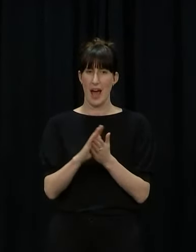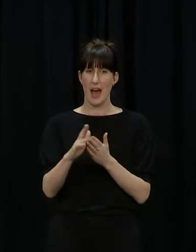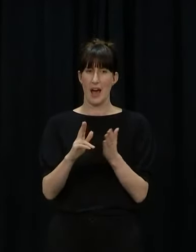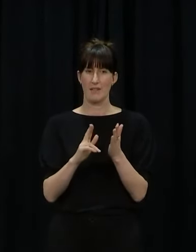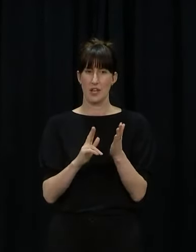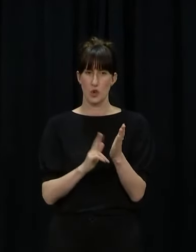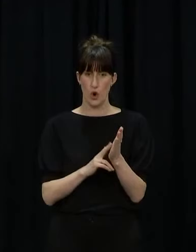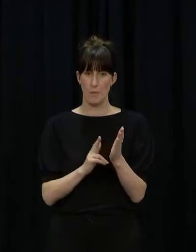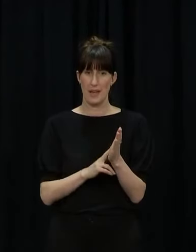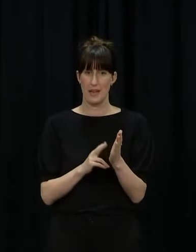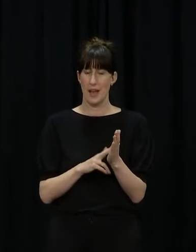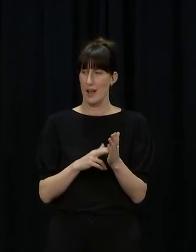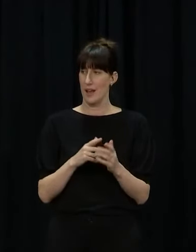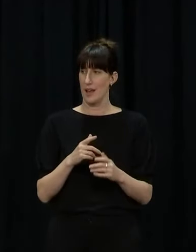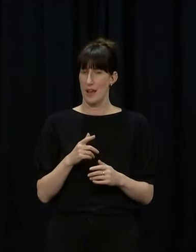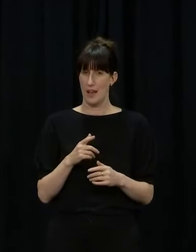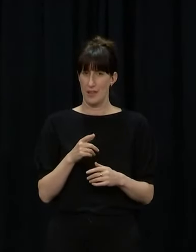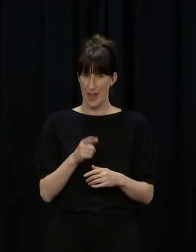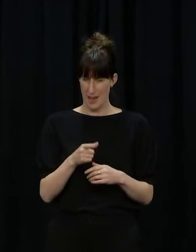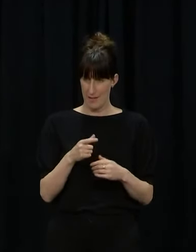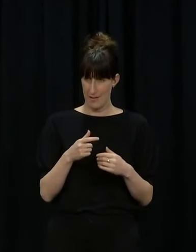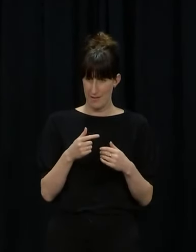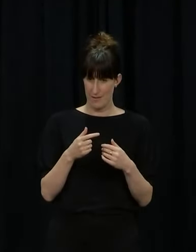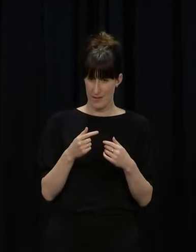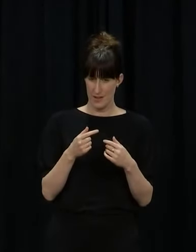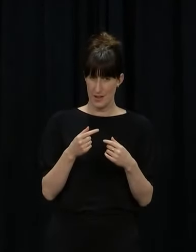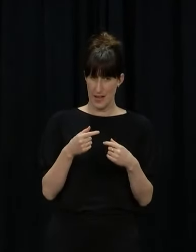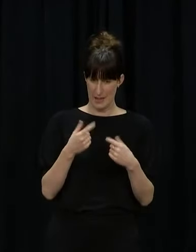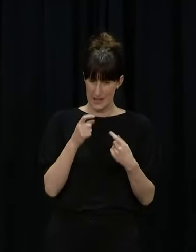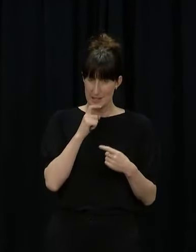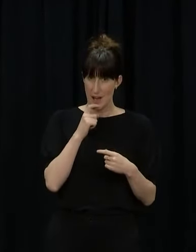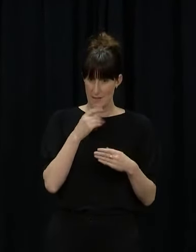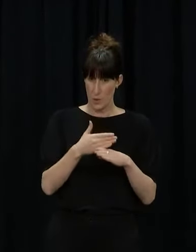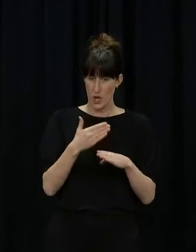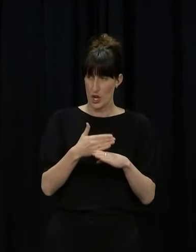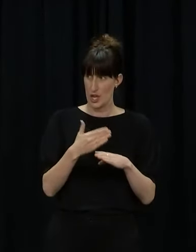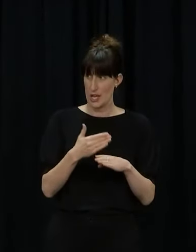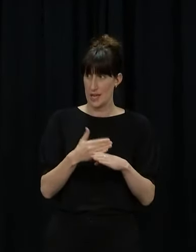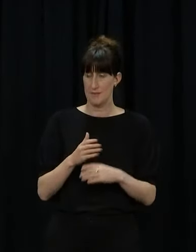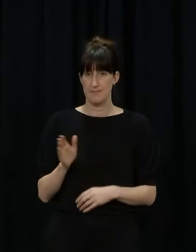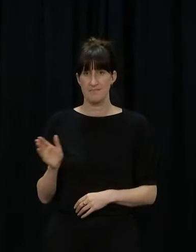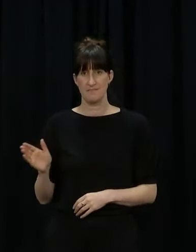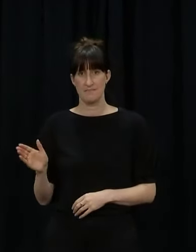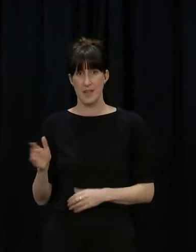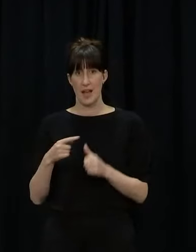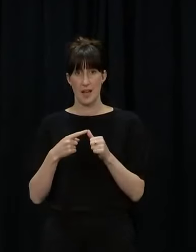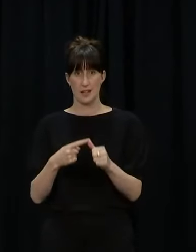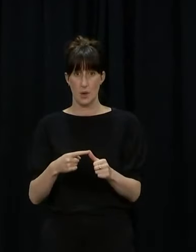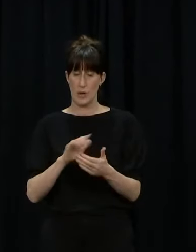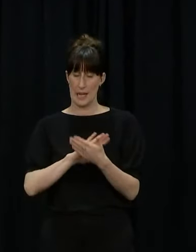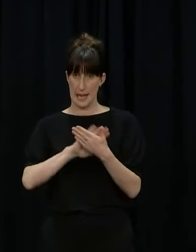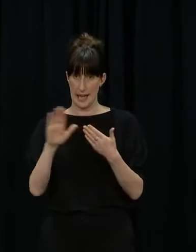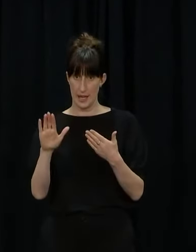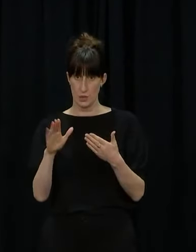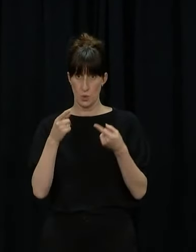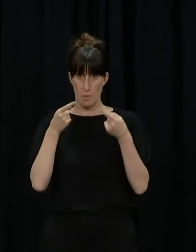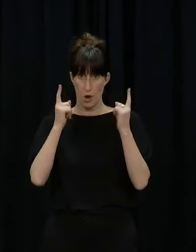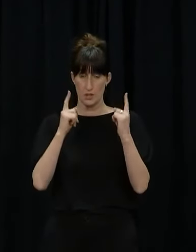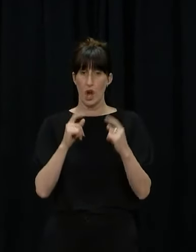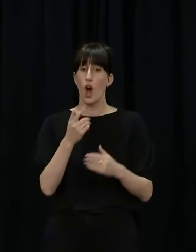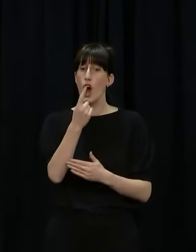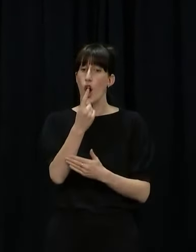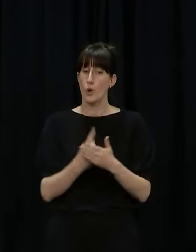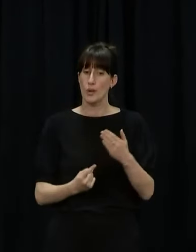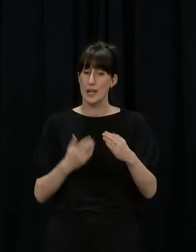to employers? So we're very clear to employers they should only be operating, A, if they